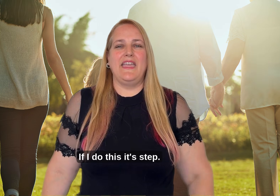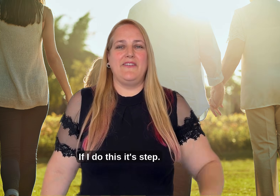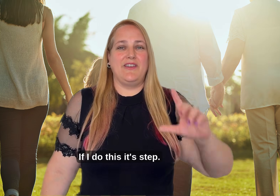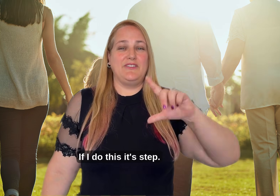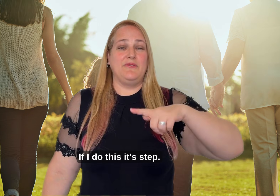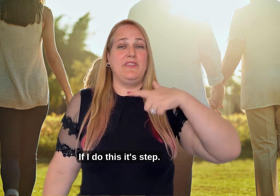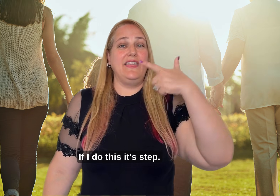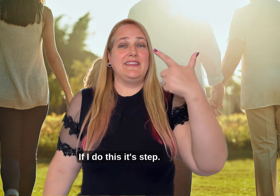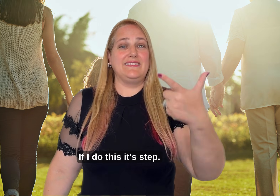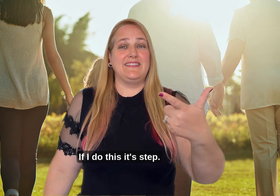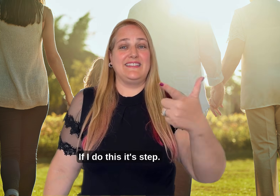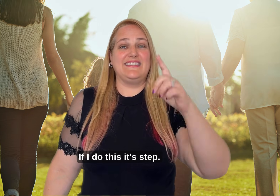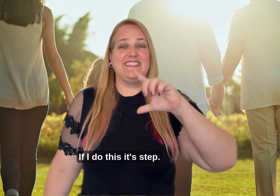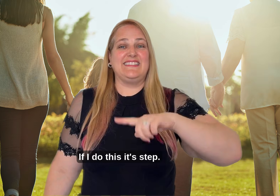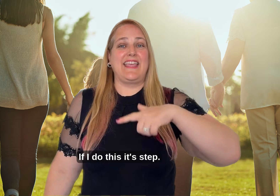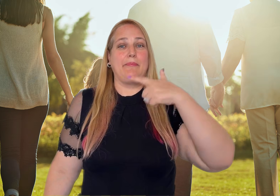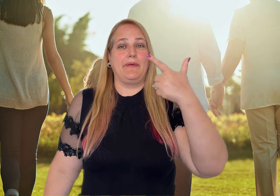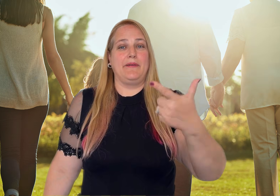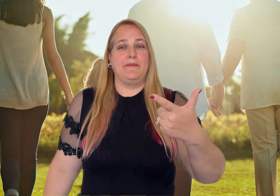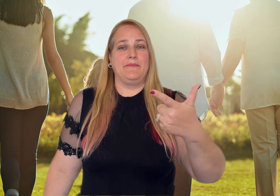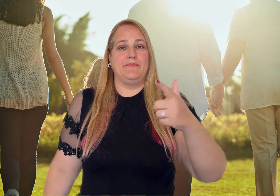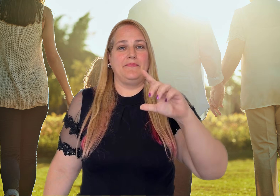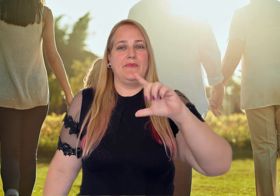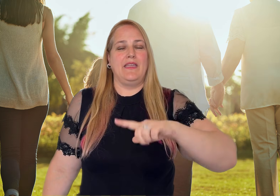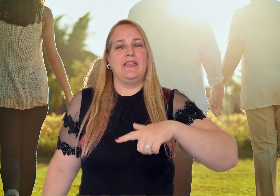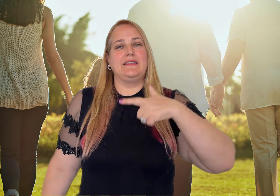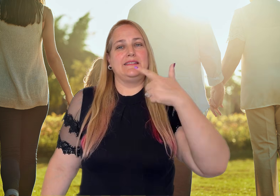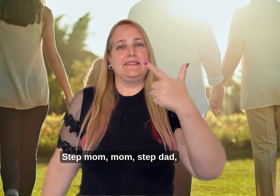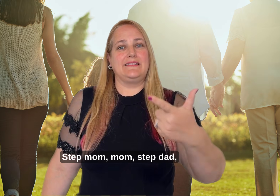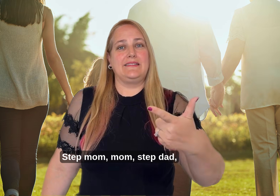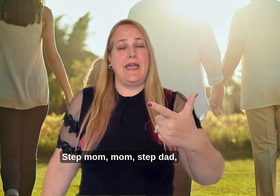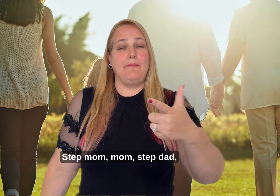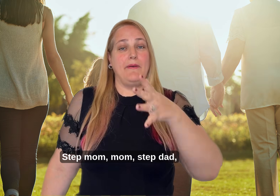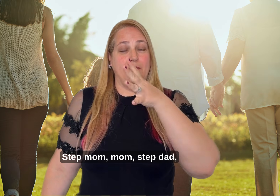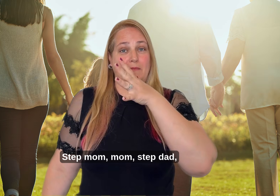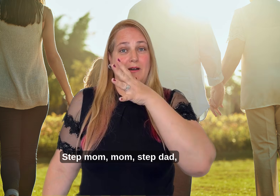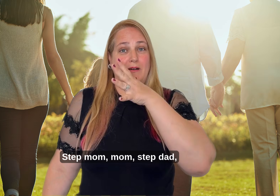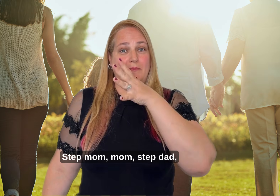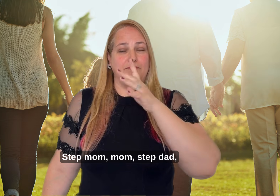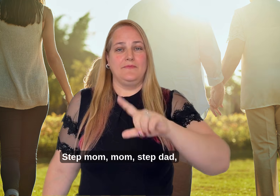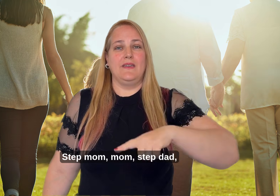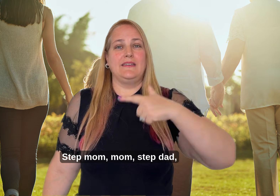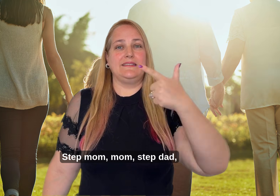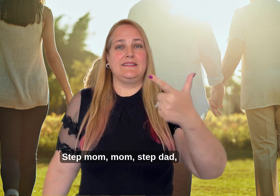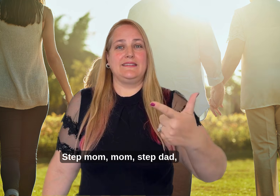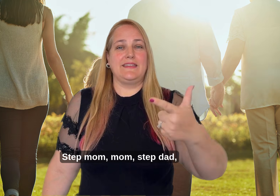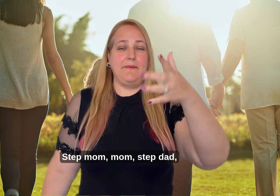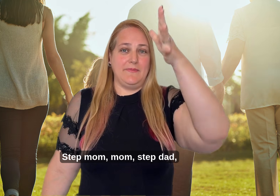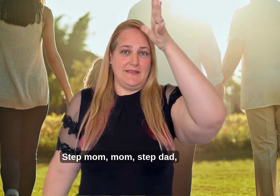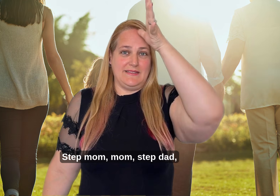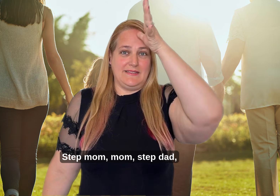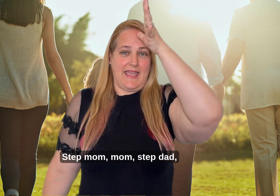If I do this, it's step. Step mom, step